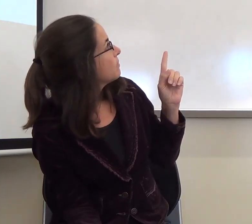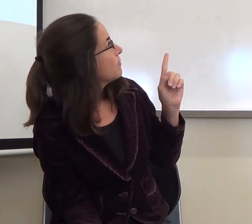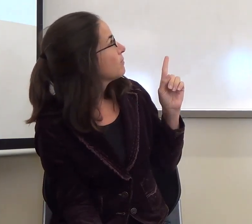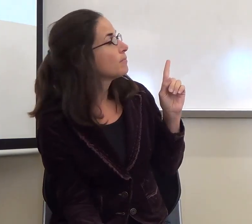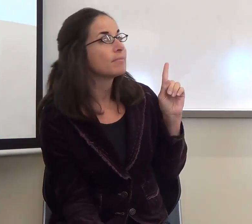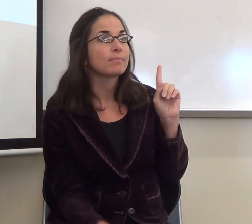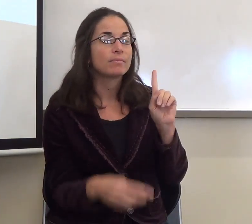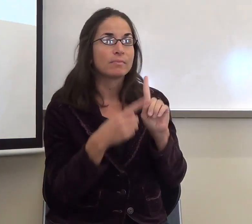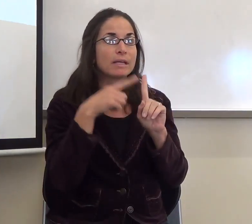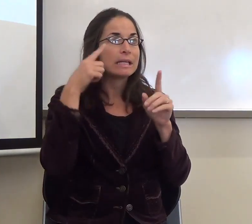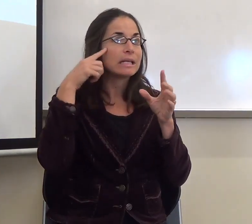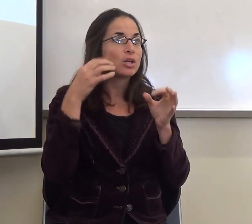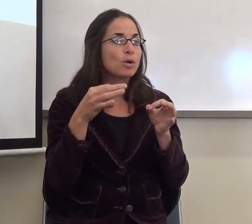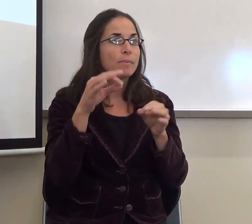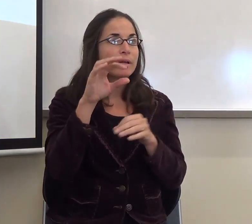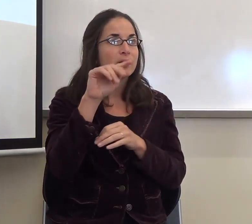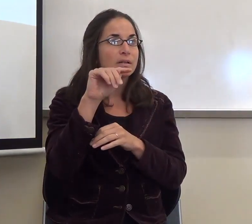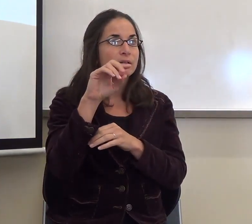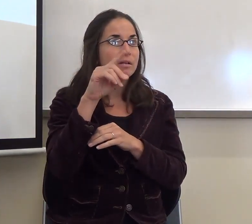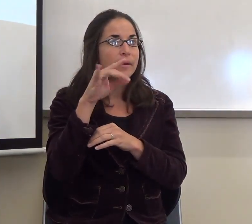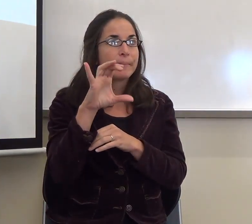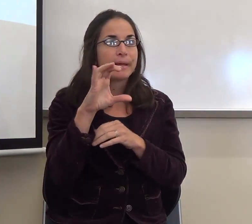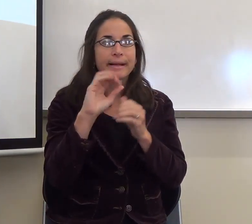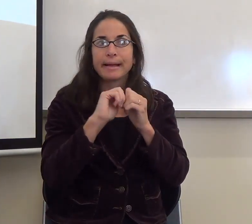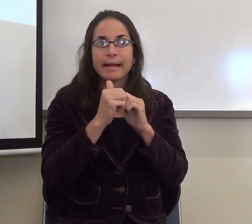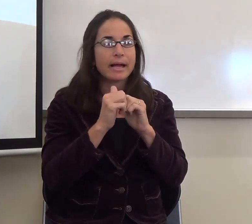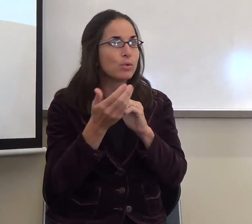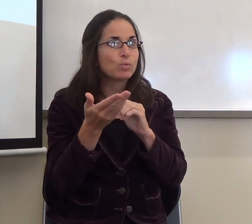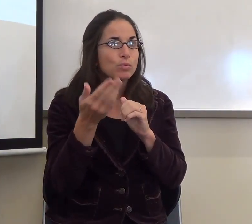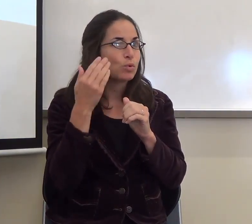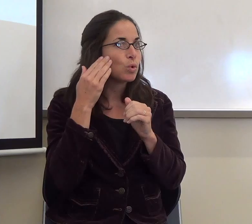topic by doing what? How do you determine the topic?